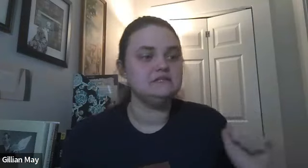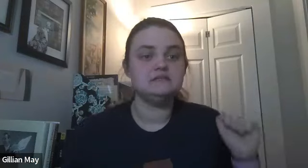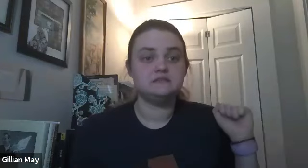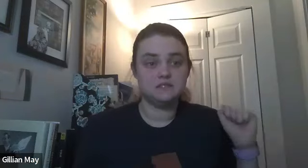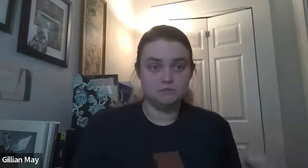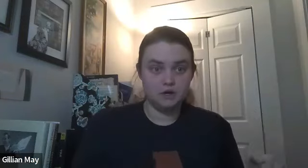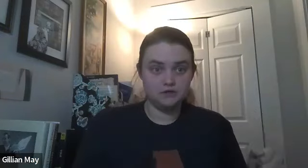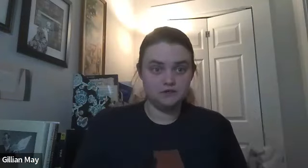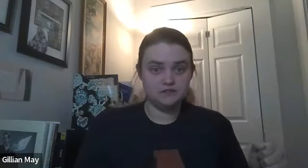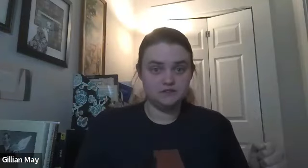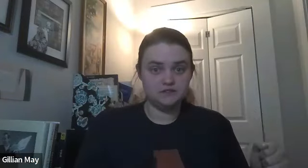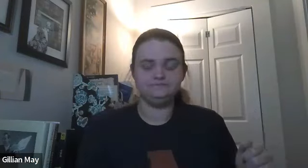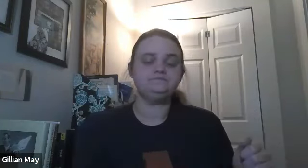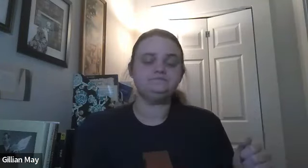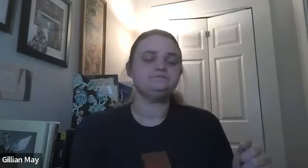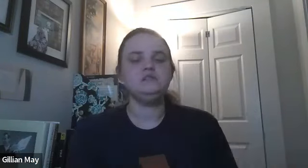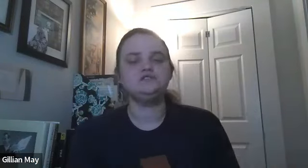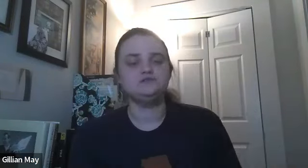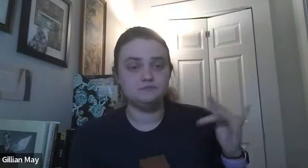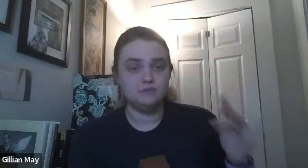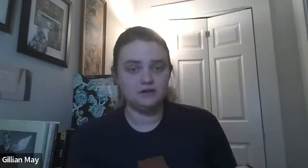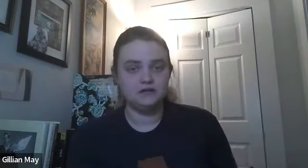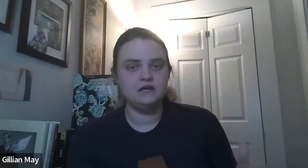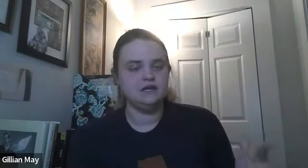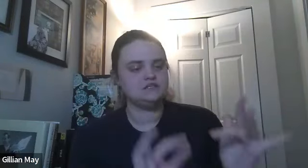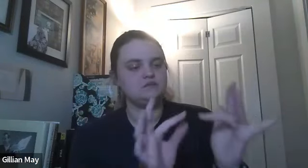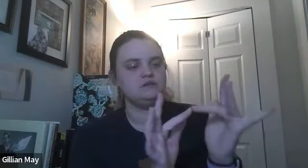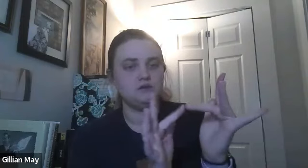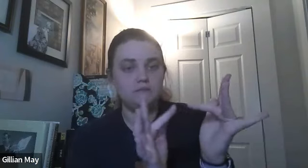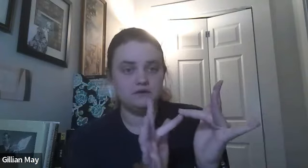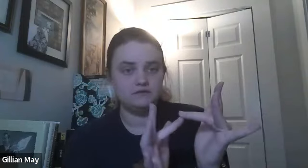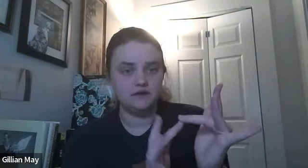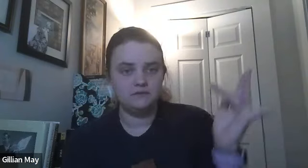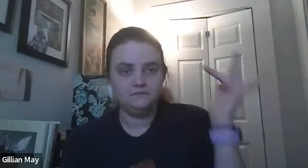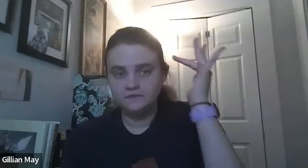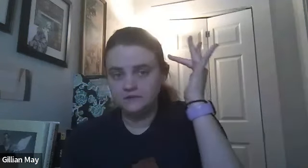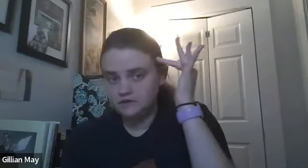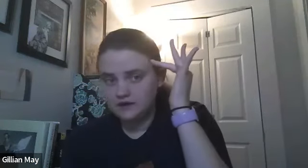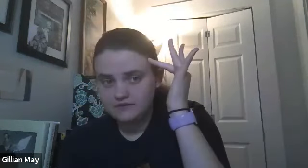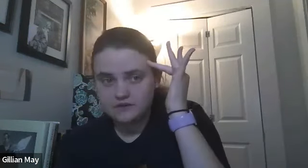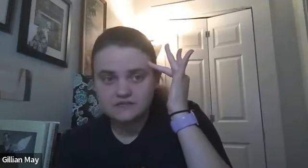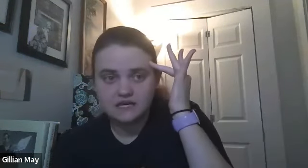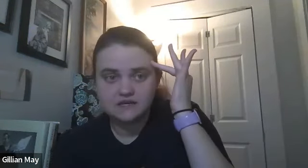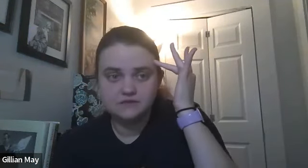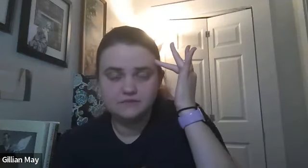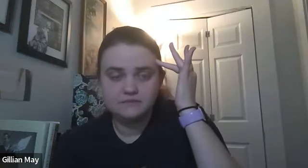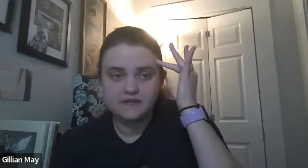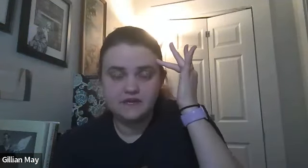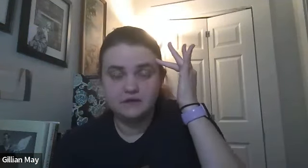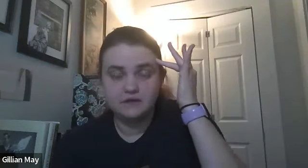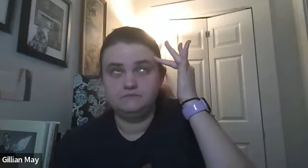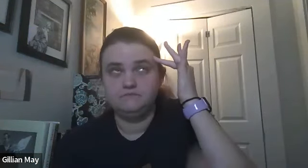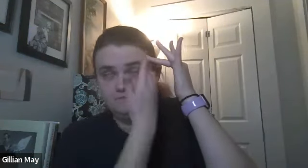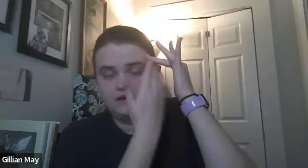is smart. So smart is going to be your middle finger. You're going to have it on the side of your forehead,